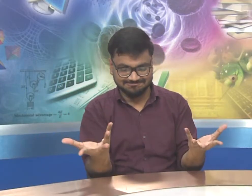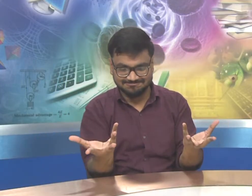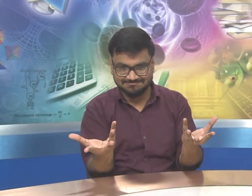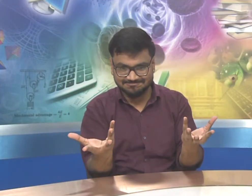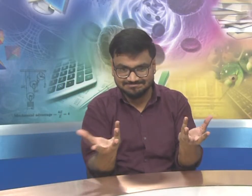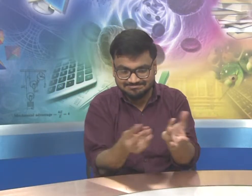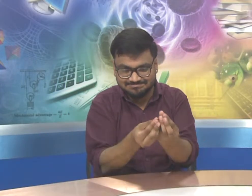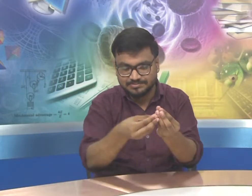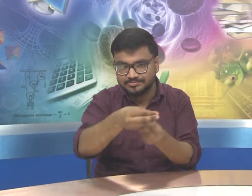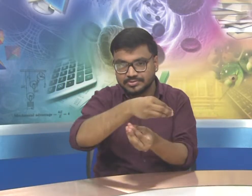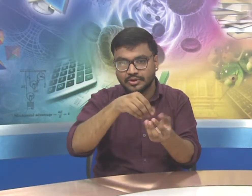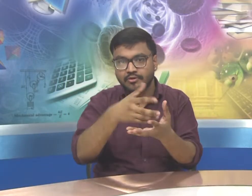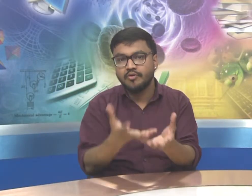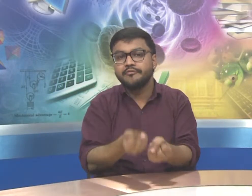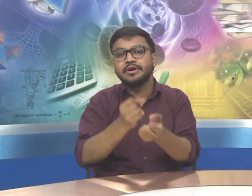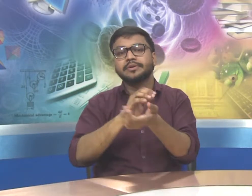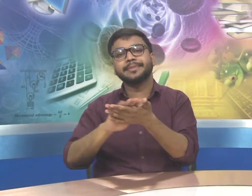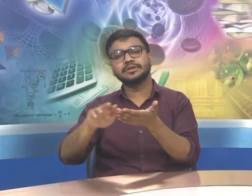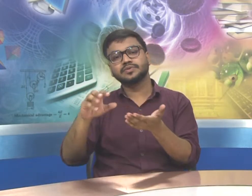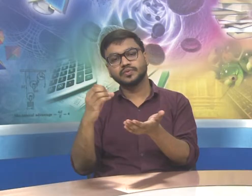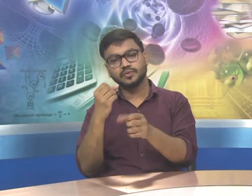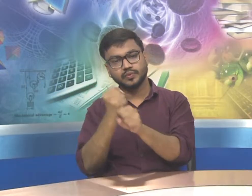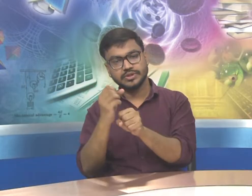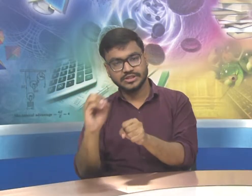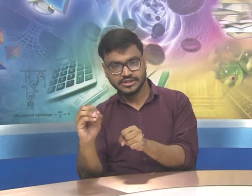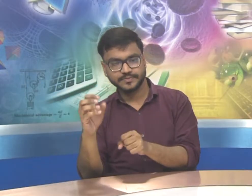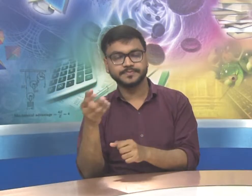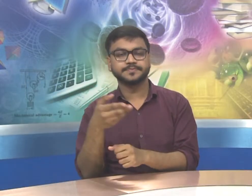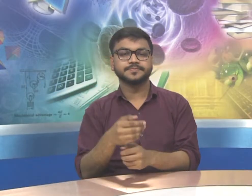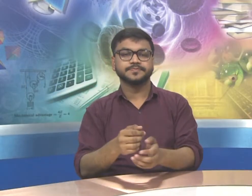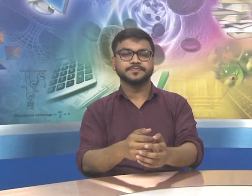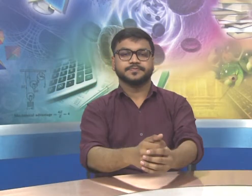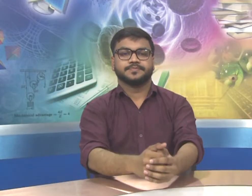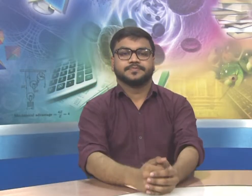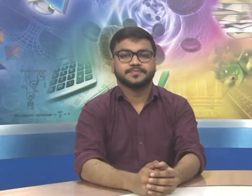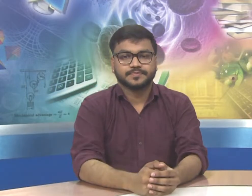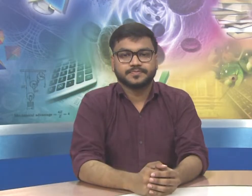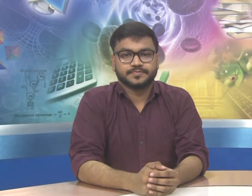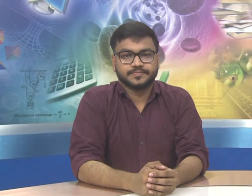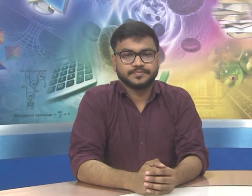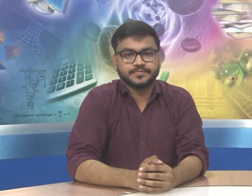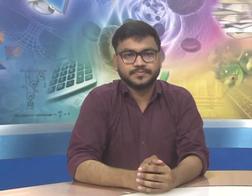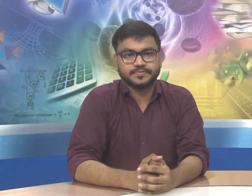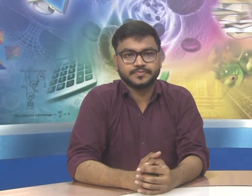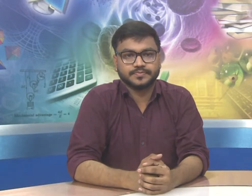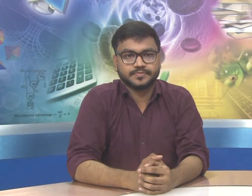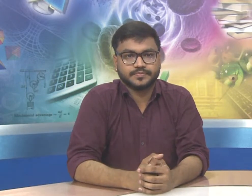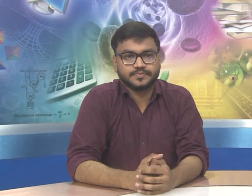which is Hg, along with oxygen, which is O2.